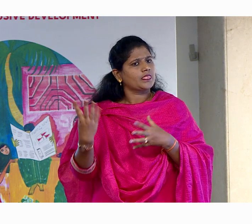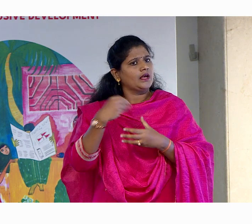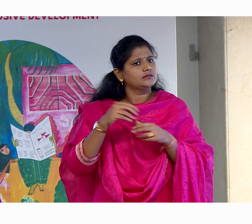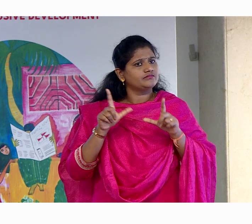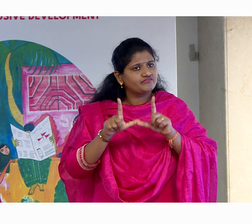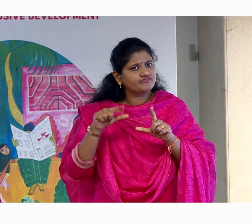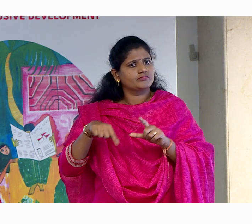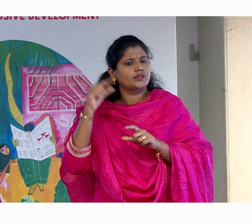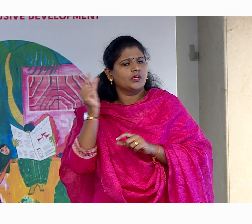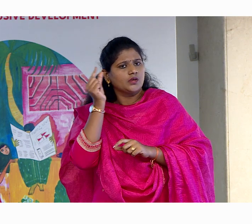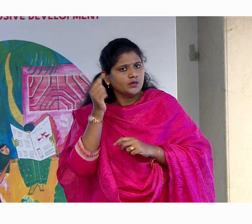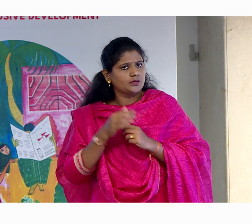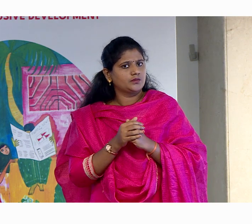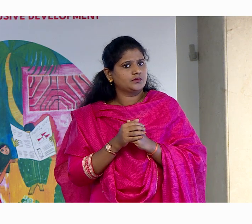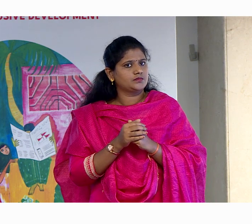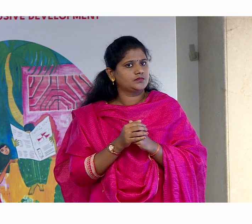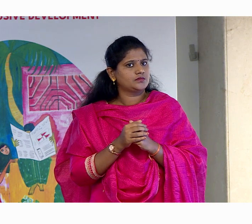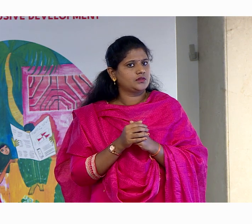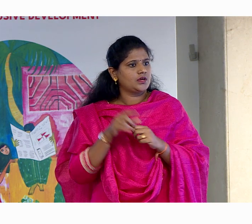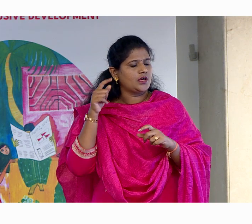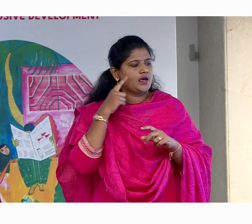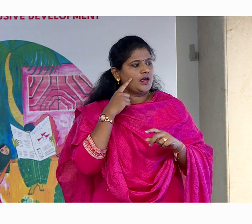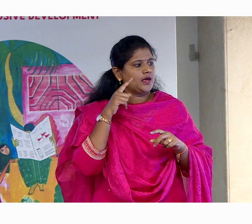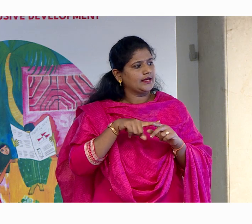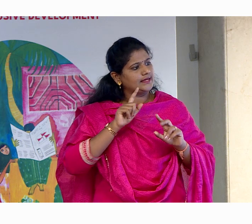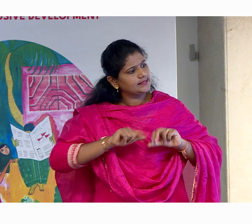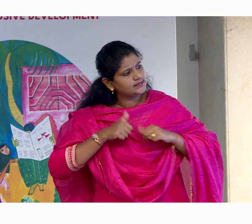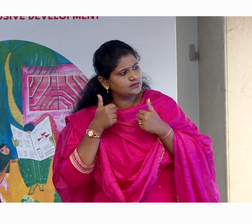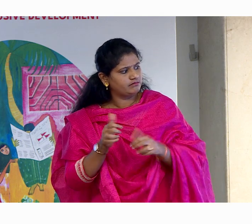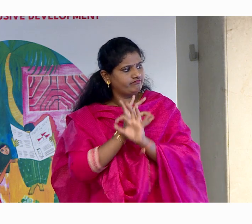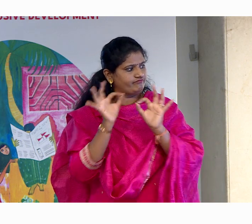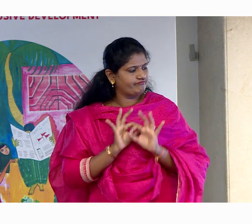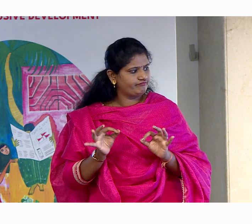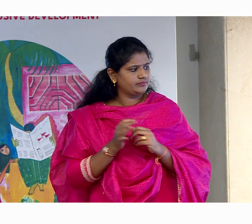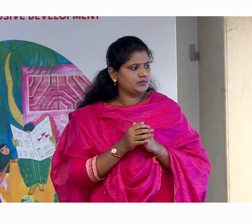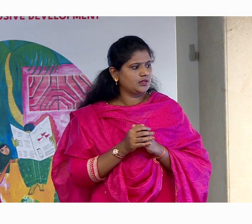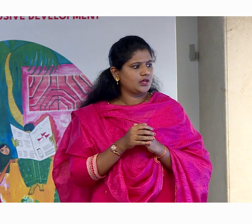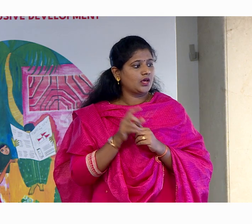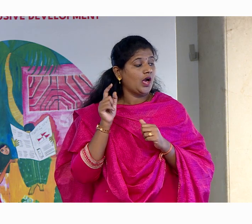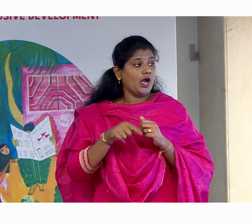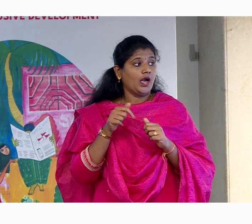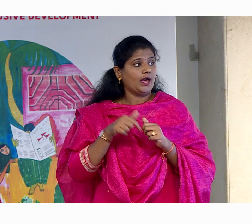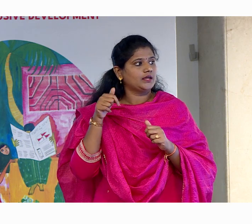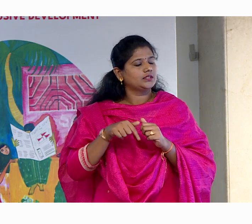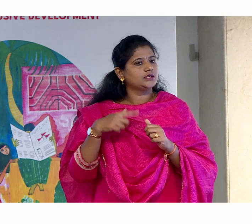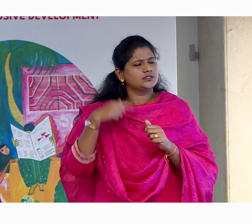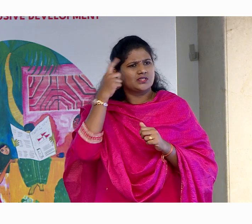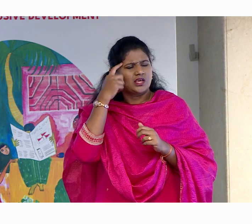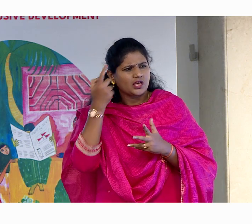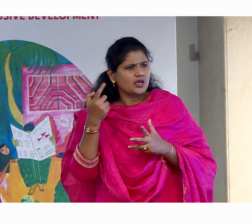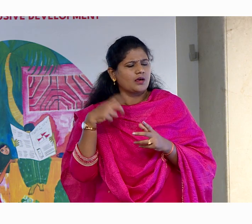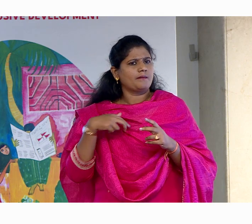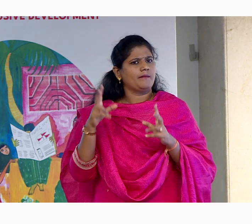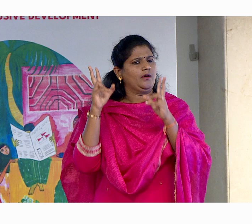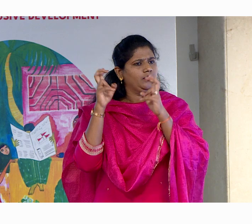is used is robust, is relevant and is ready for use. Most importantly, thinking about the context